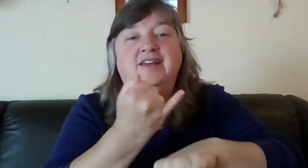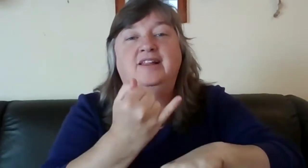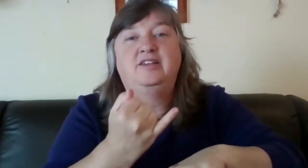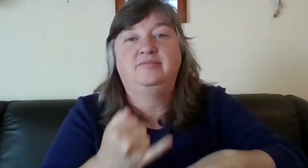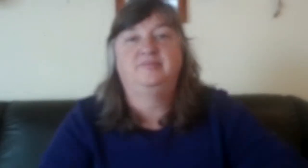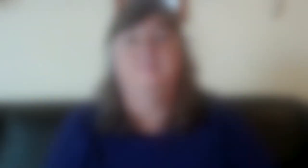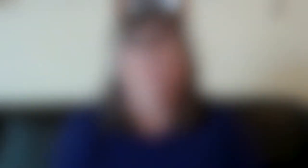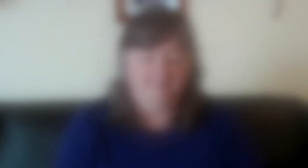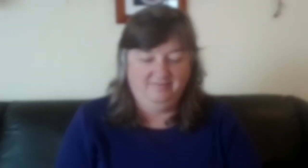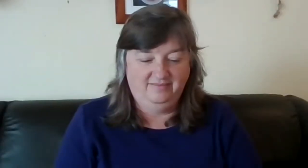jelly.